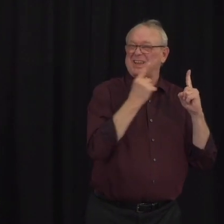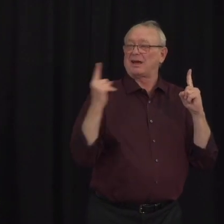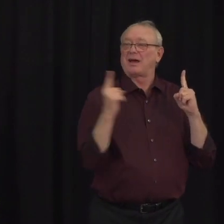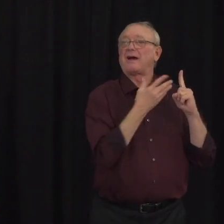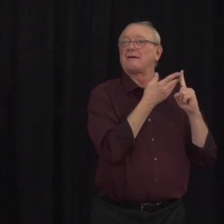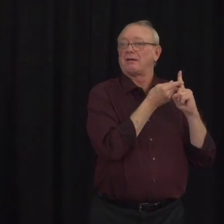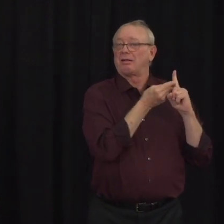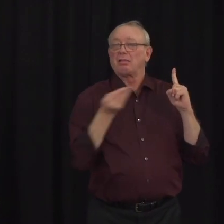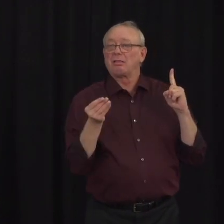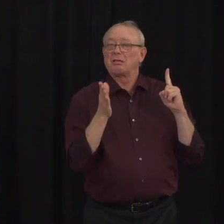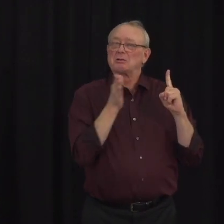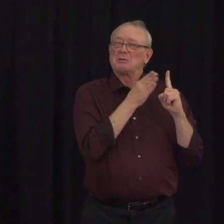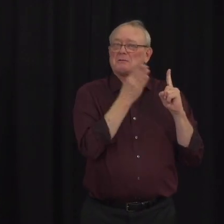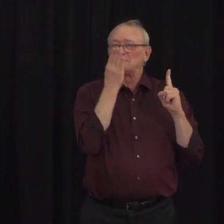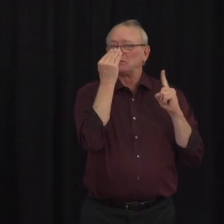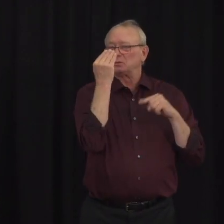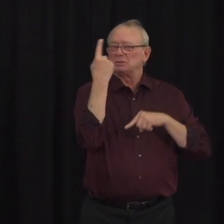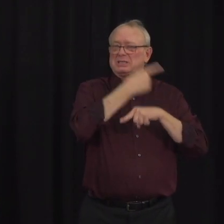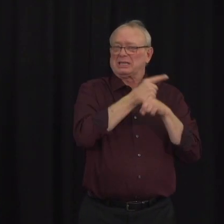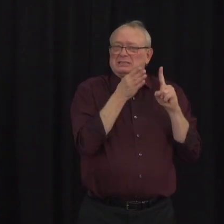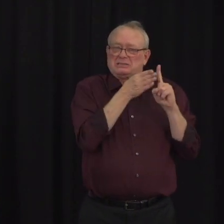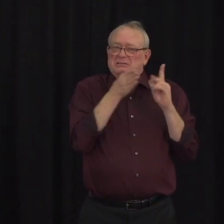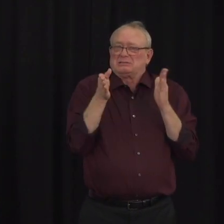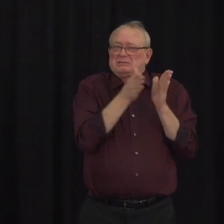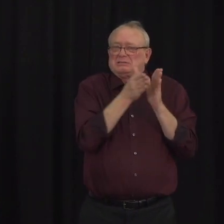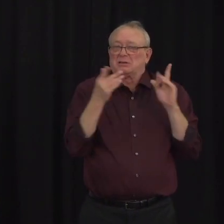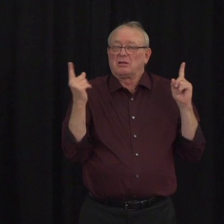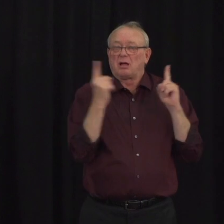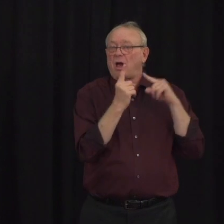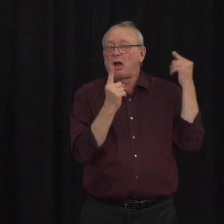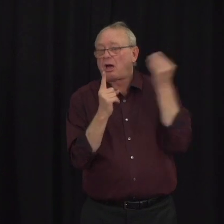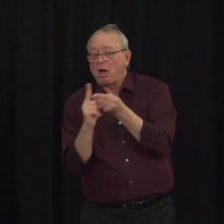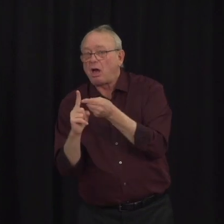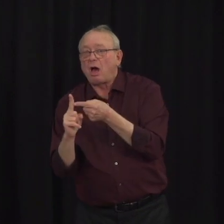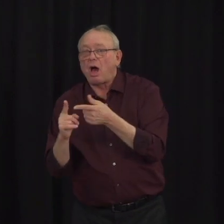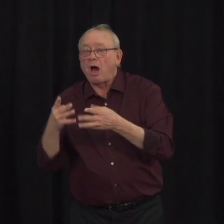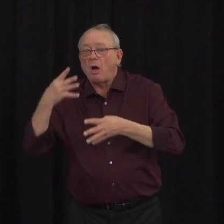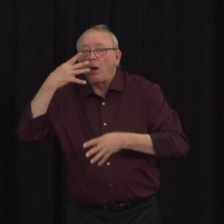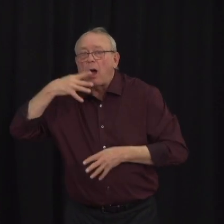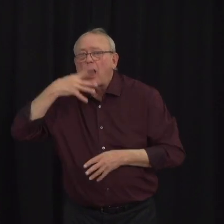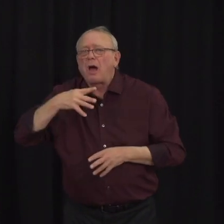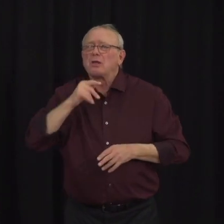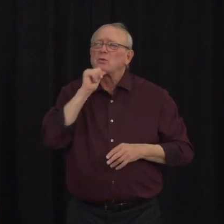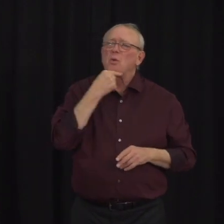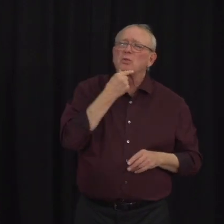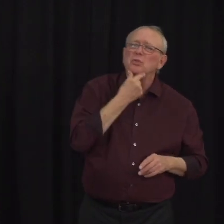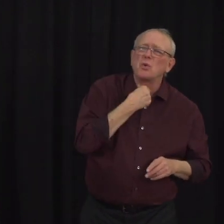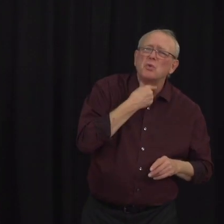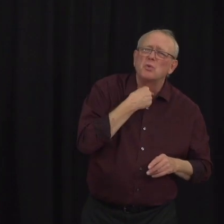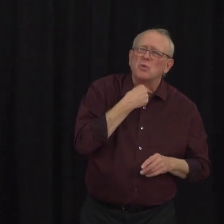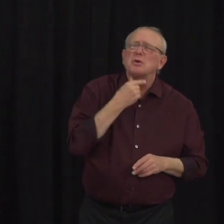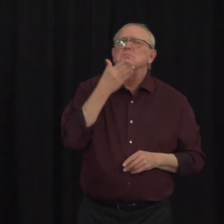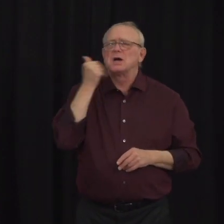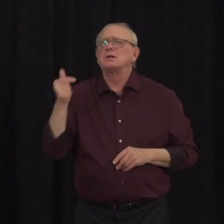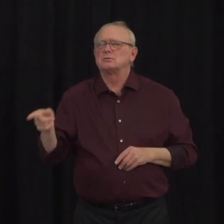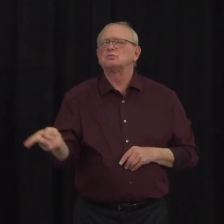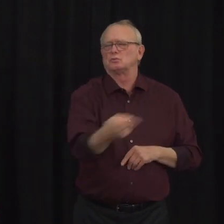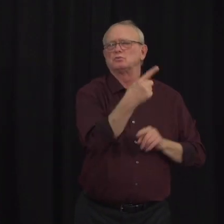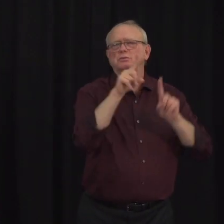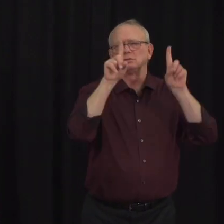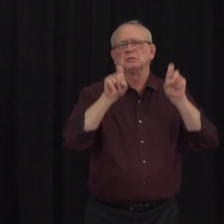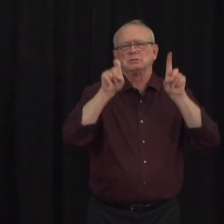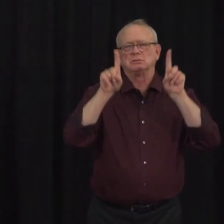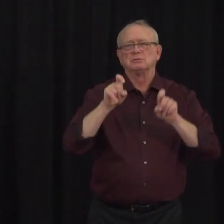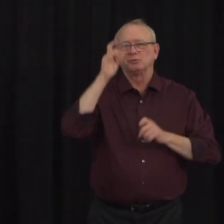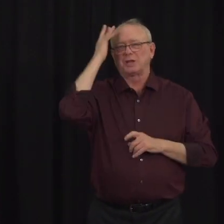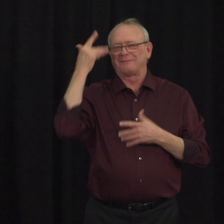days, then a runny nose or sore throat is still enough to recommend testing, and they would still need to continue to stay at home